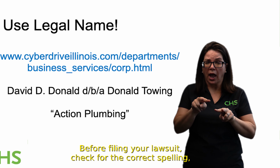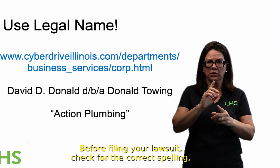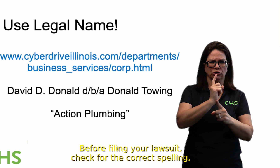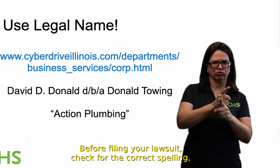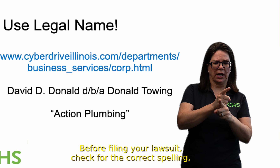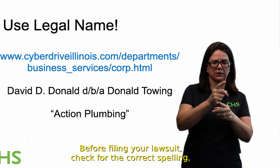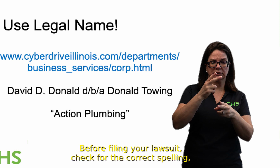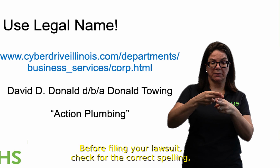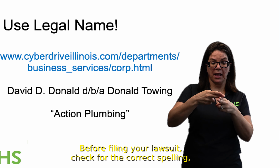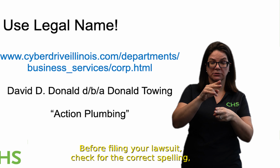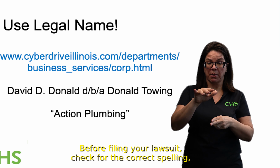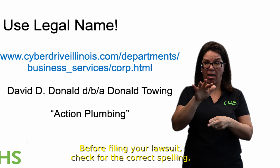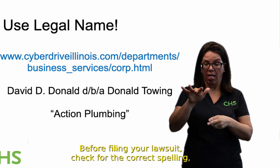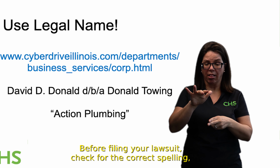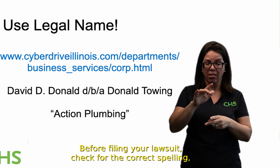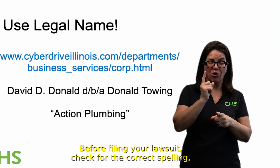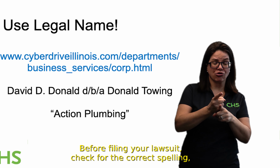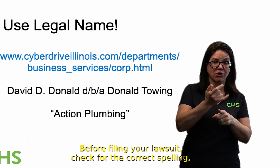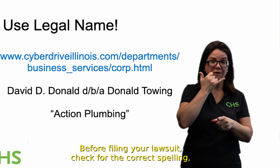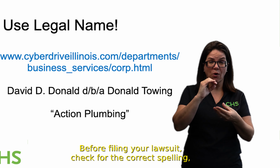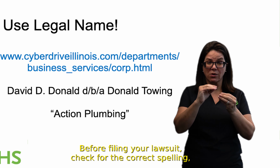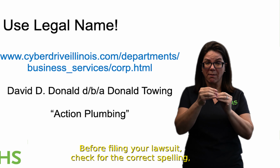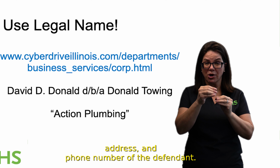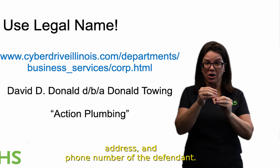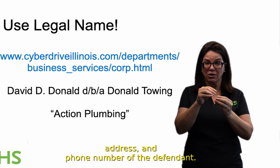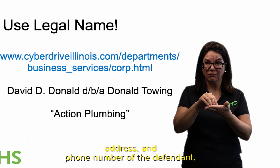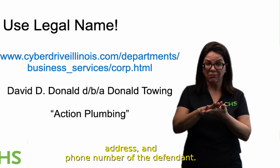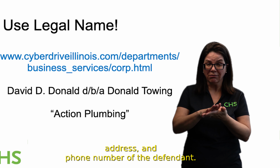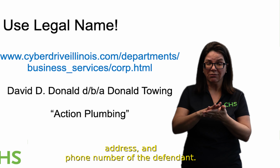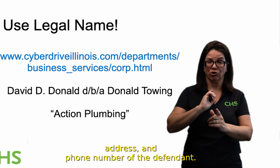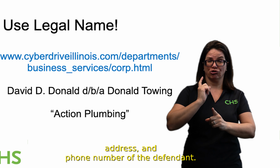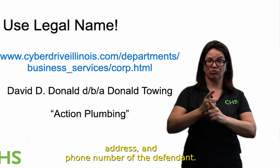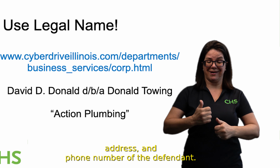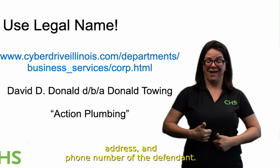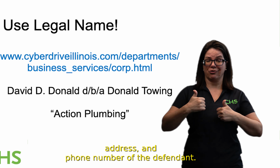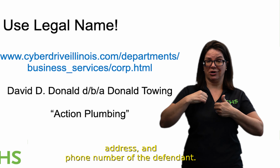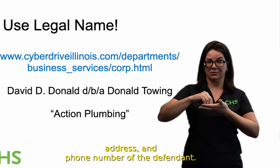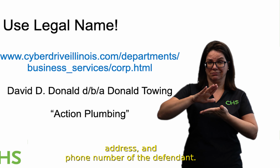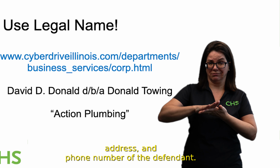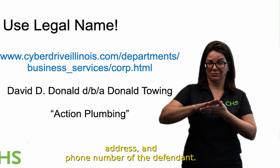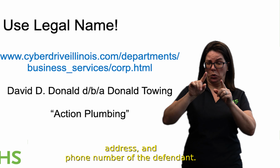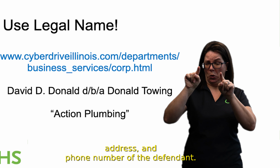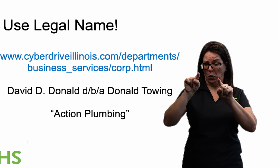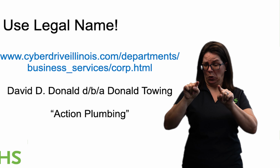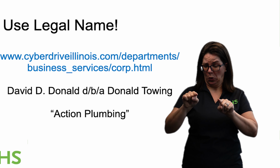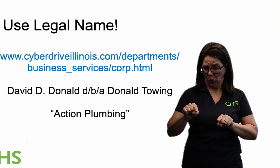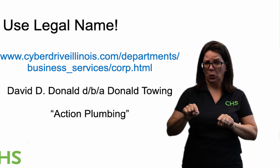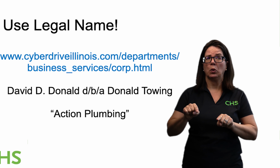your lawsuit, check for the correct spelling, address, and phone number of the defendant.